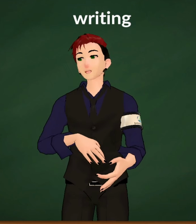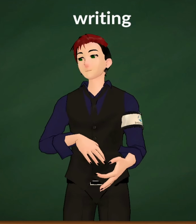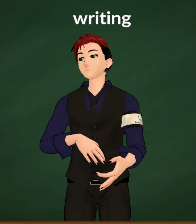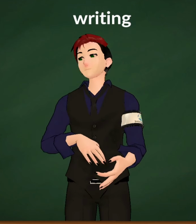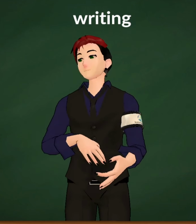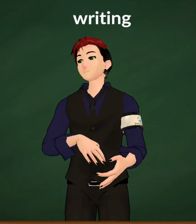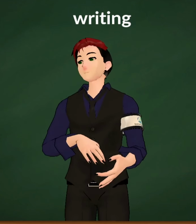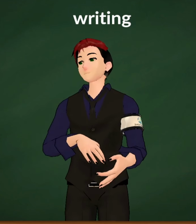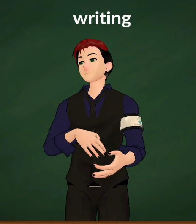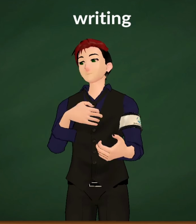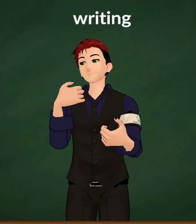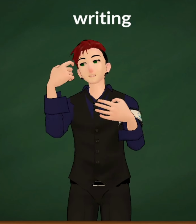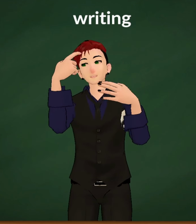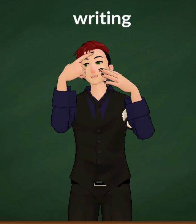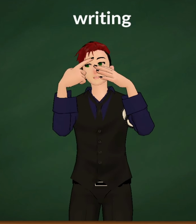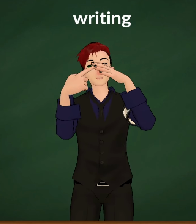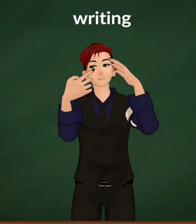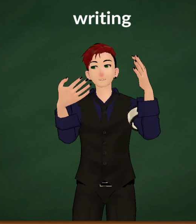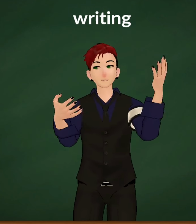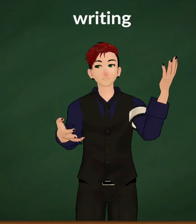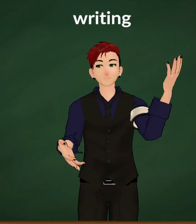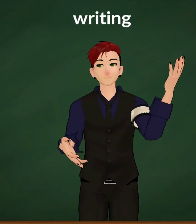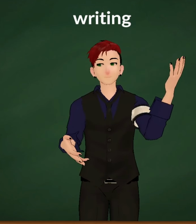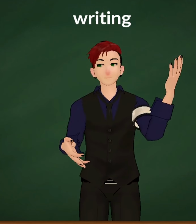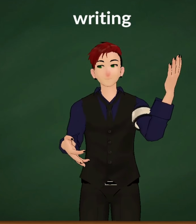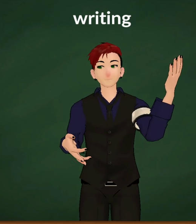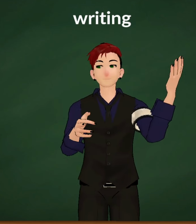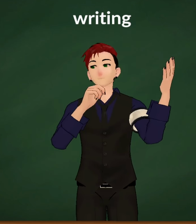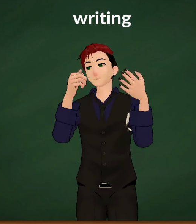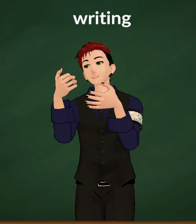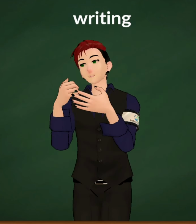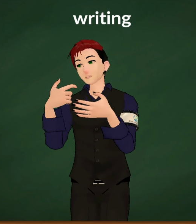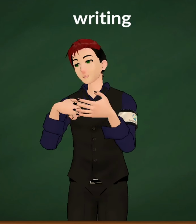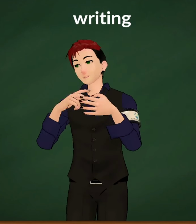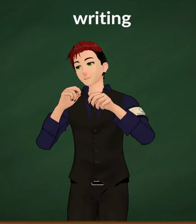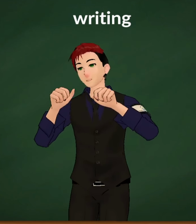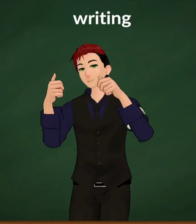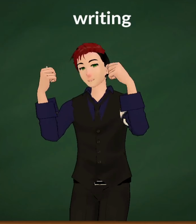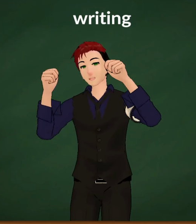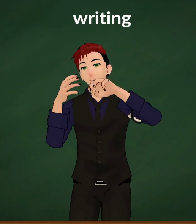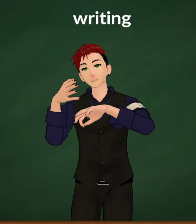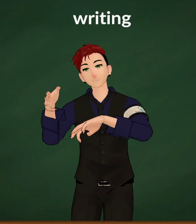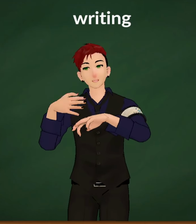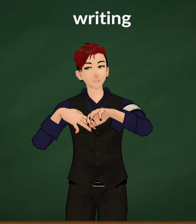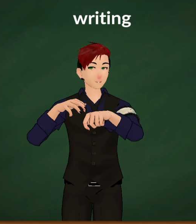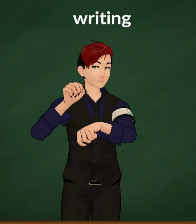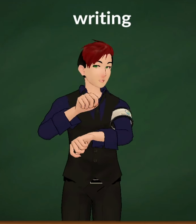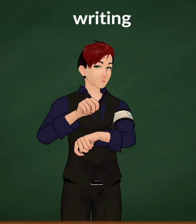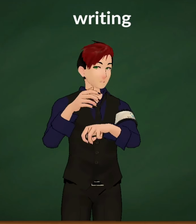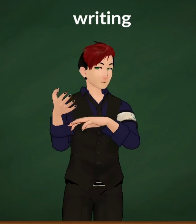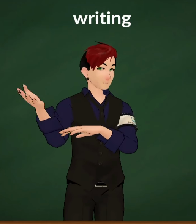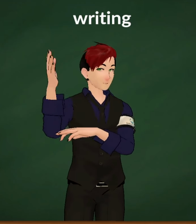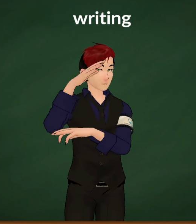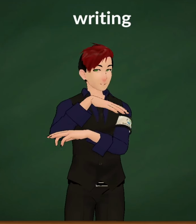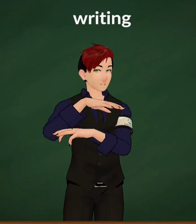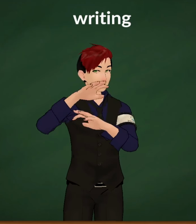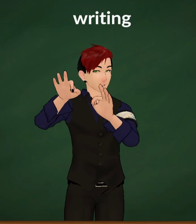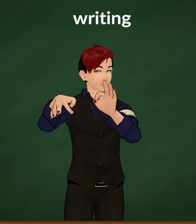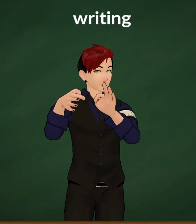I'm trying to come up with examples. It doesn't help that I'm also trying to teach after I worked all day,